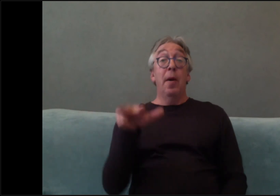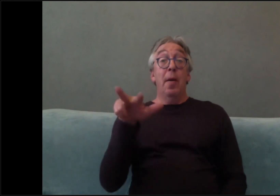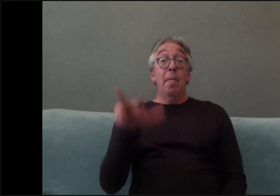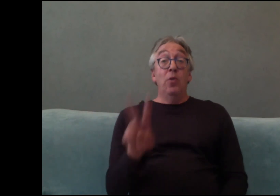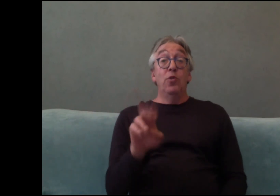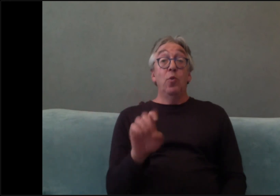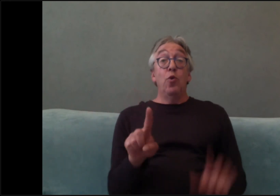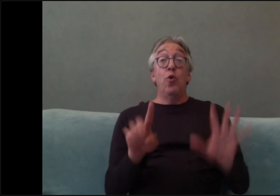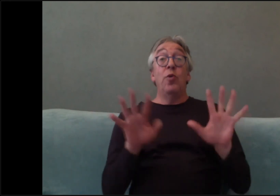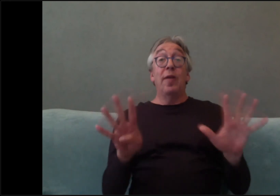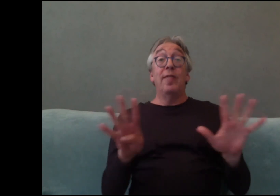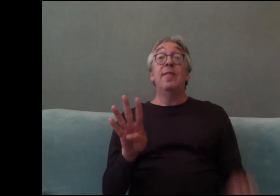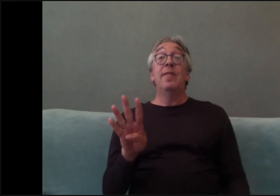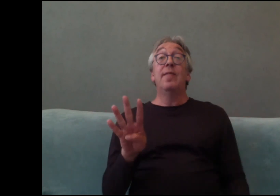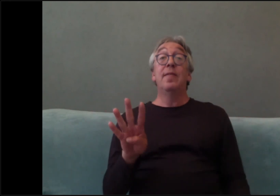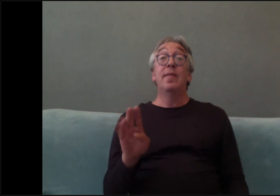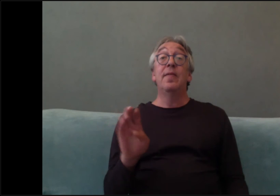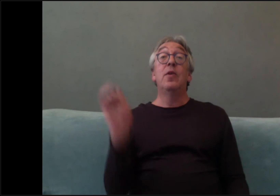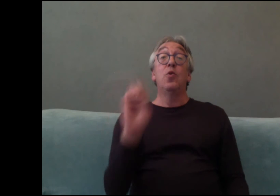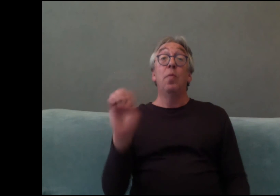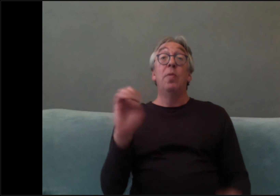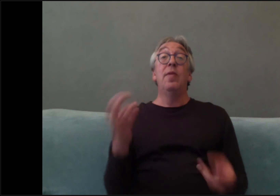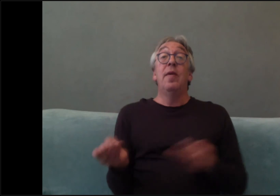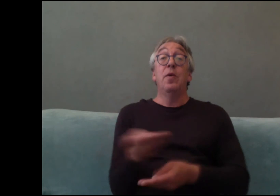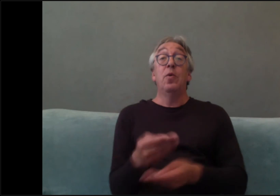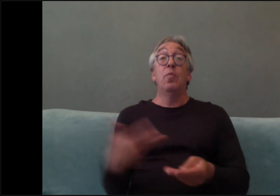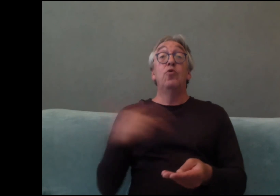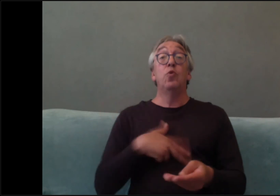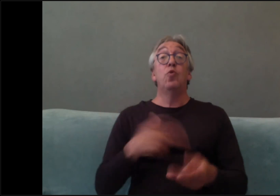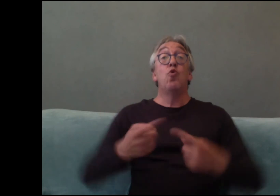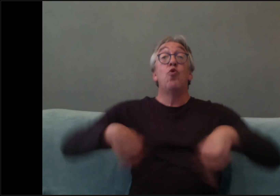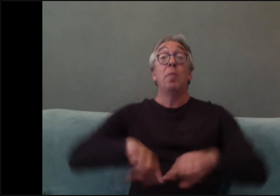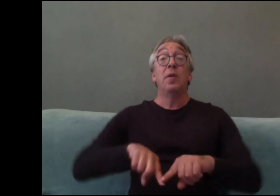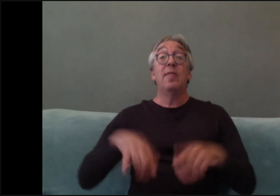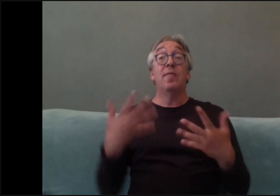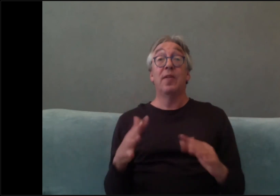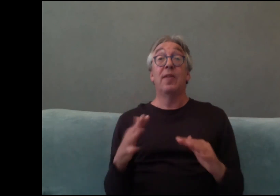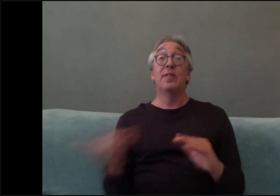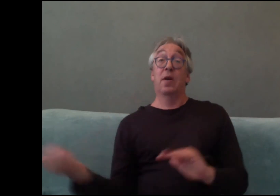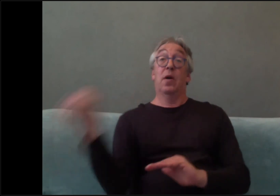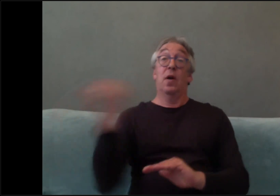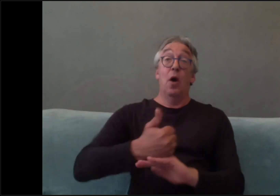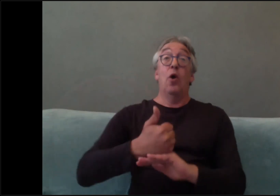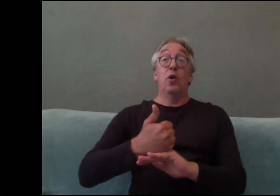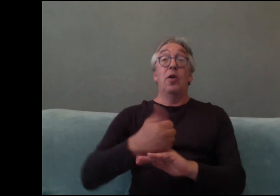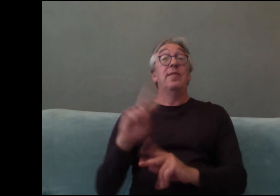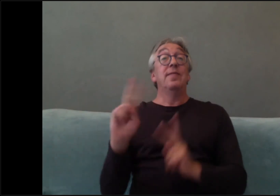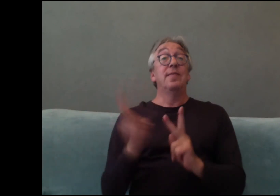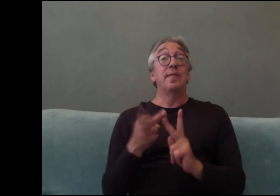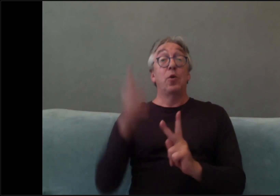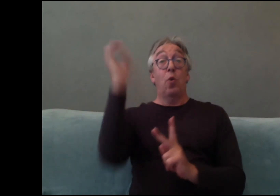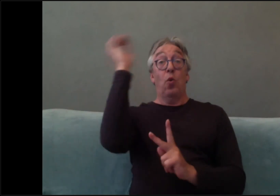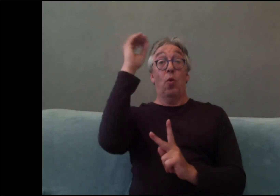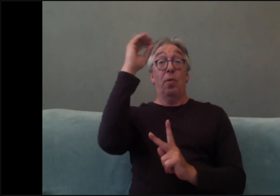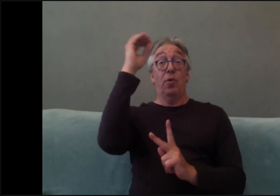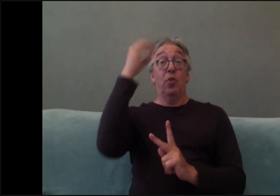second opinion for a European Framework Directive on Minimum Income. It held introducing a binding